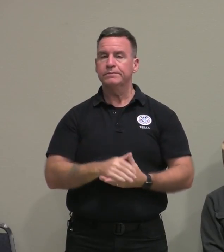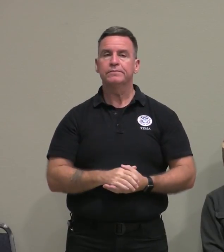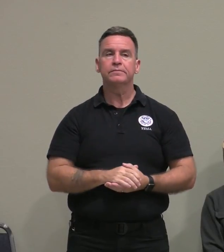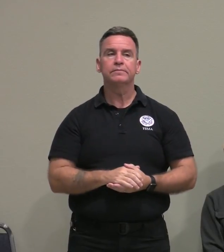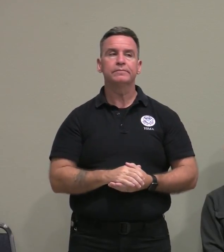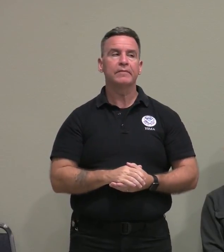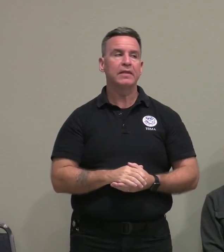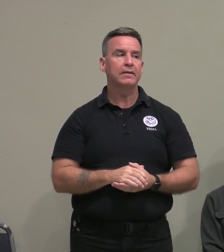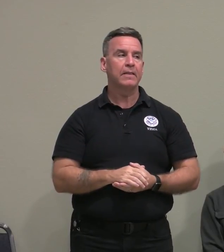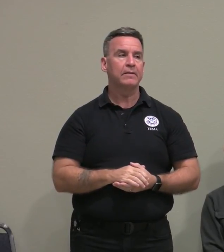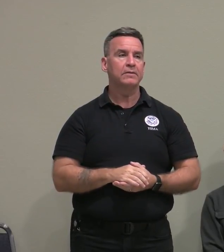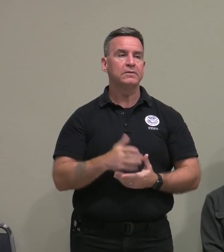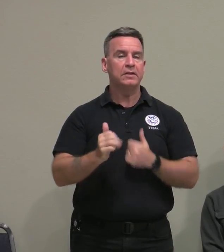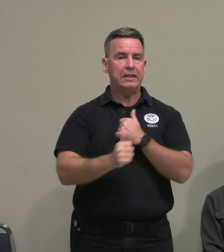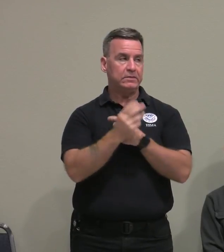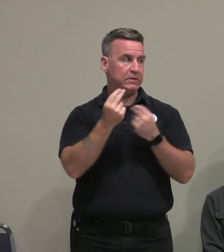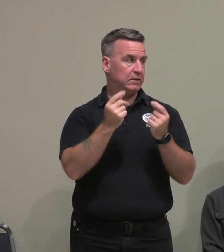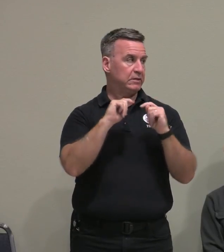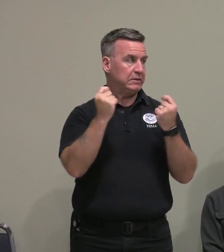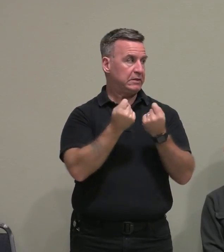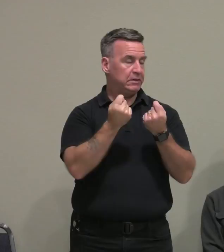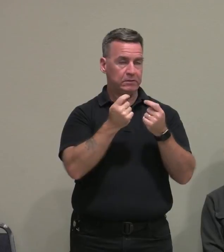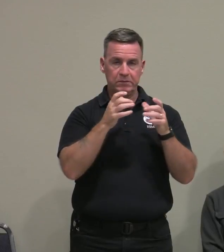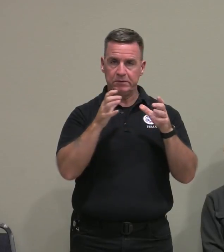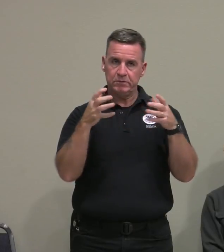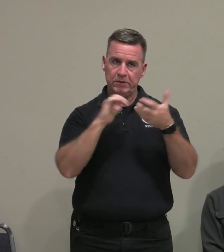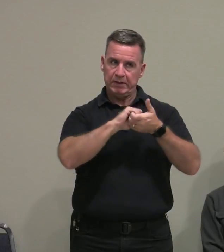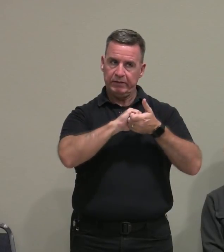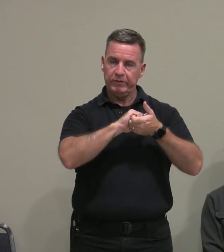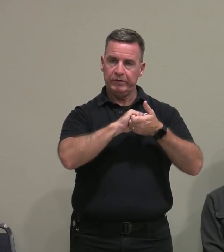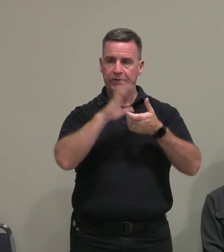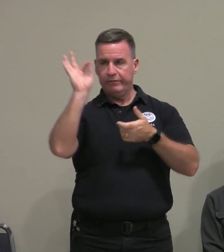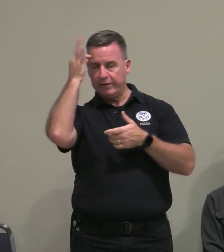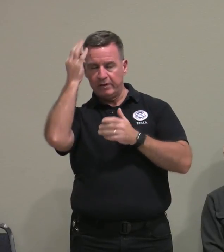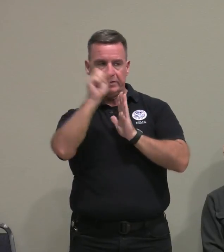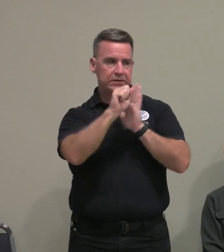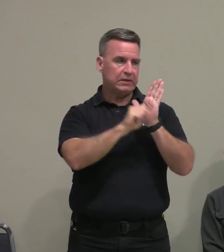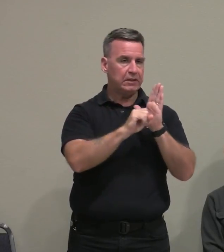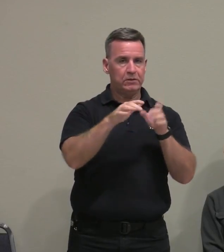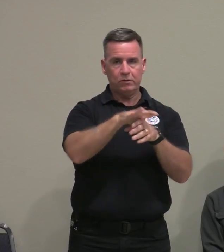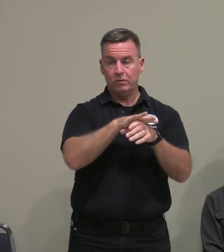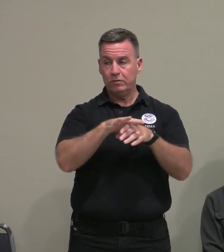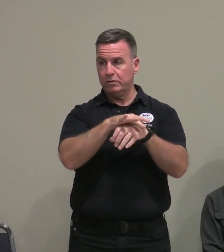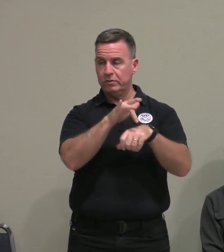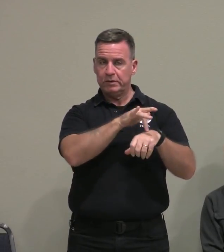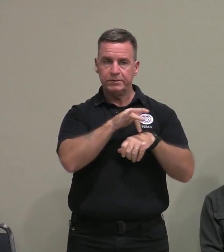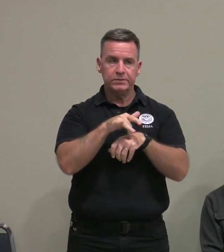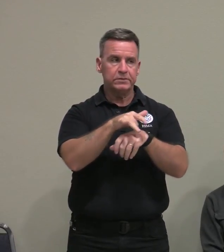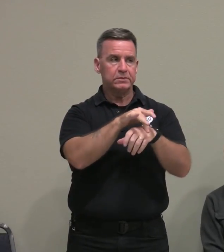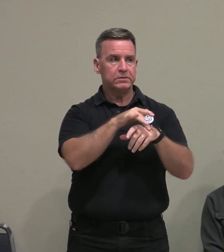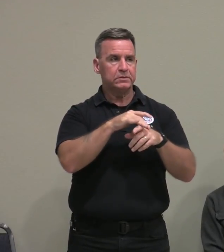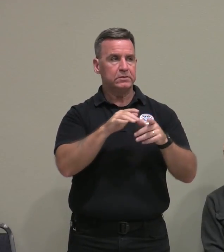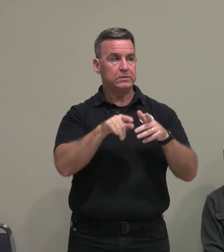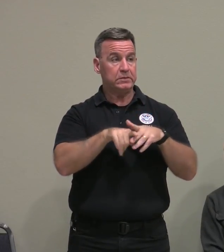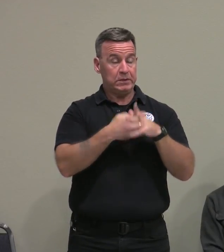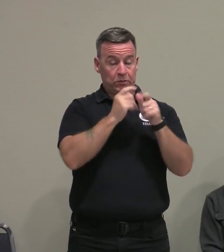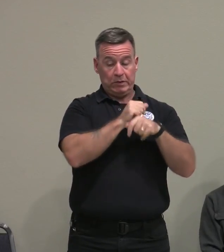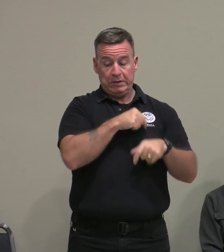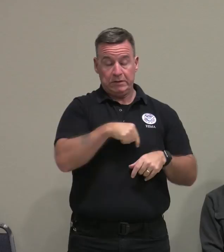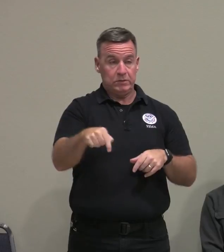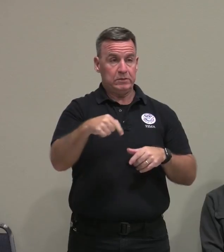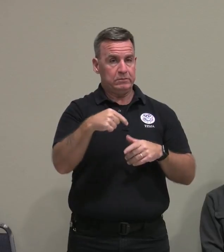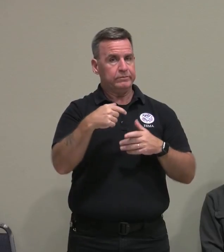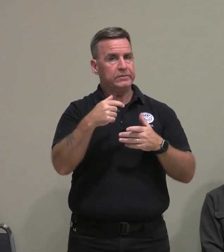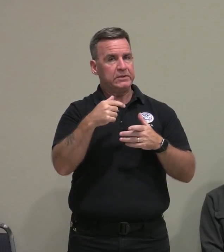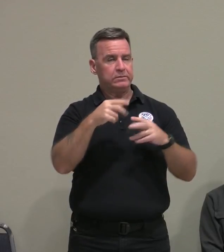It's our HAZMAT teams. It's a joint effort of federal, state, and local resources that began work this week to